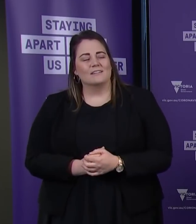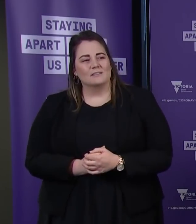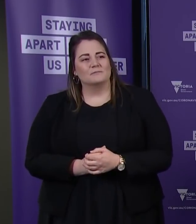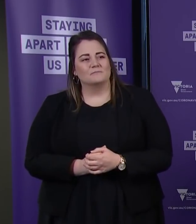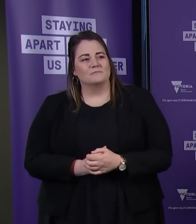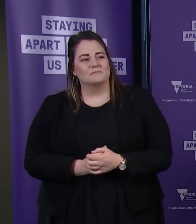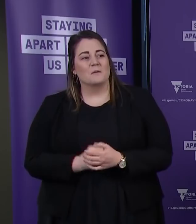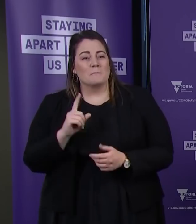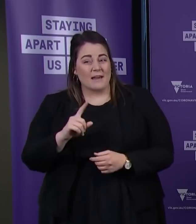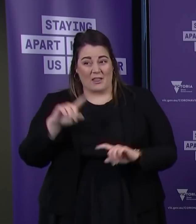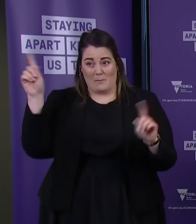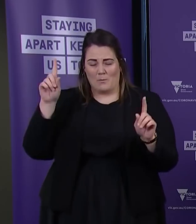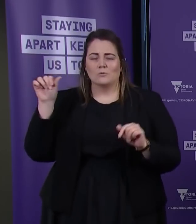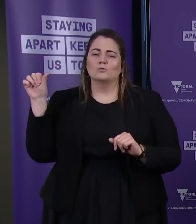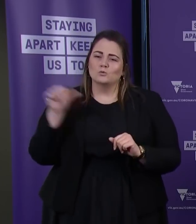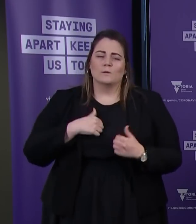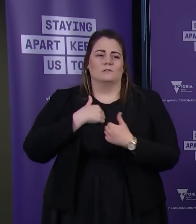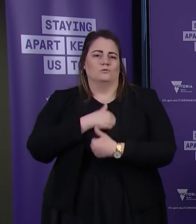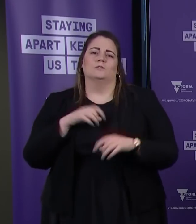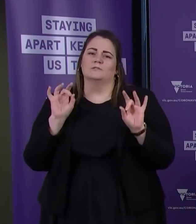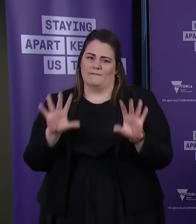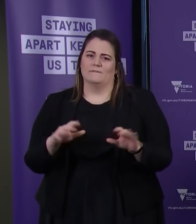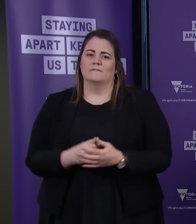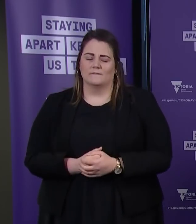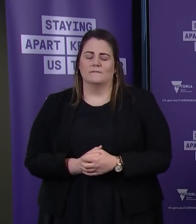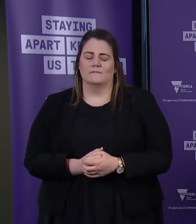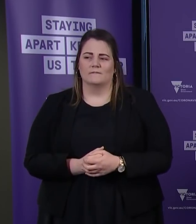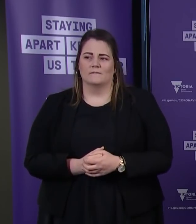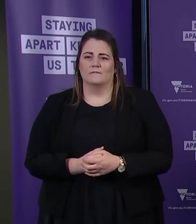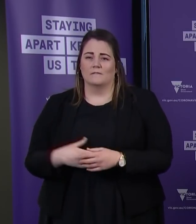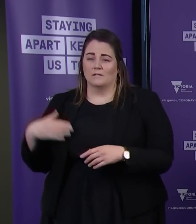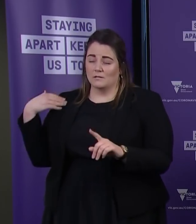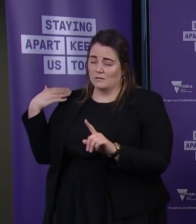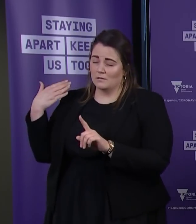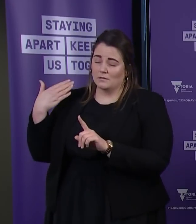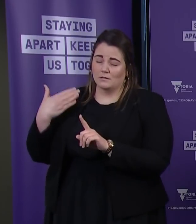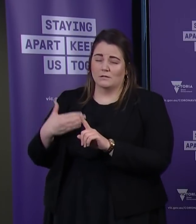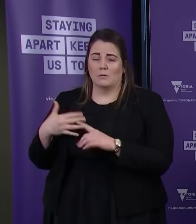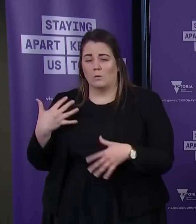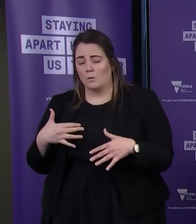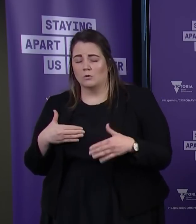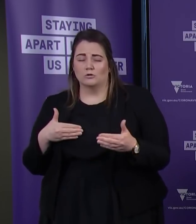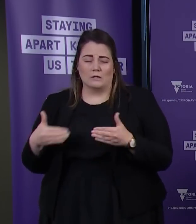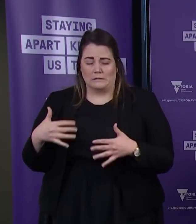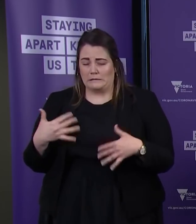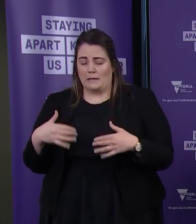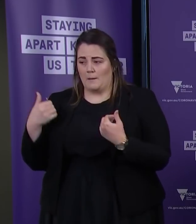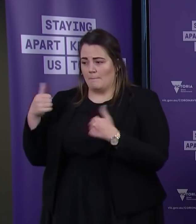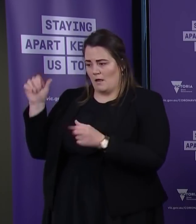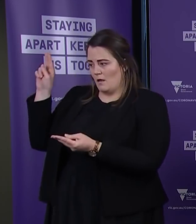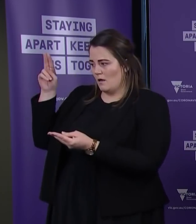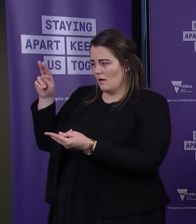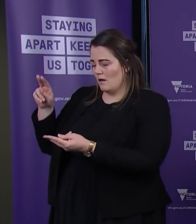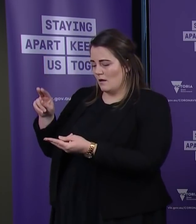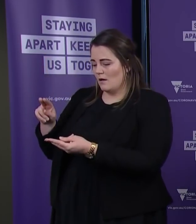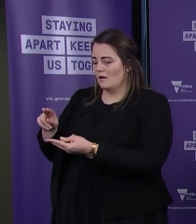we deserve to enjoy ourselves now. We've gotten to this incredible point where case numbers are very low, and we've